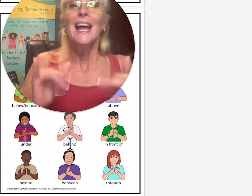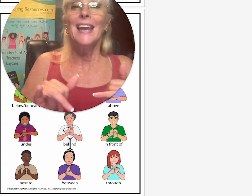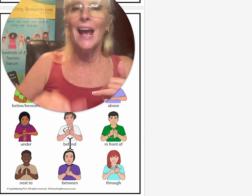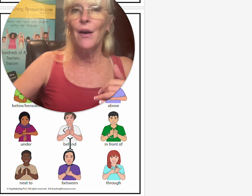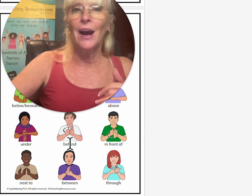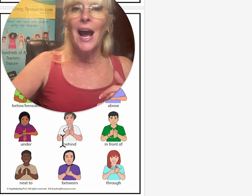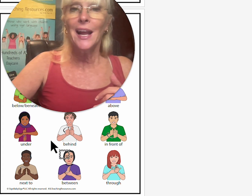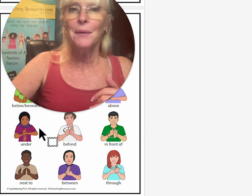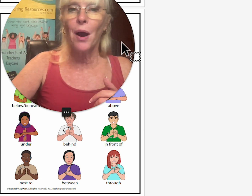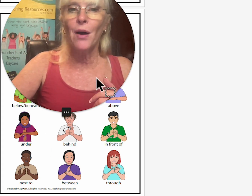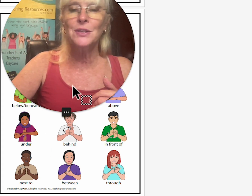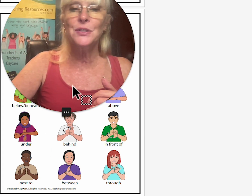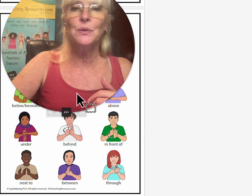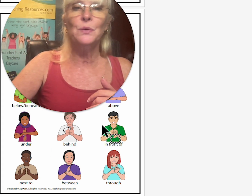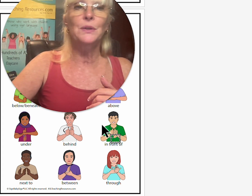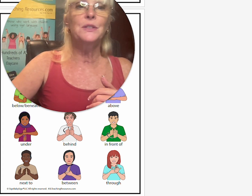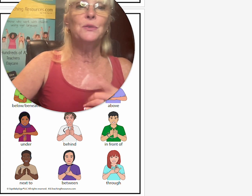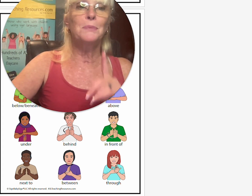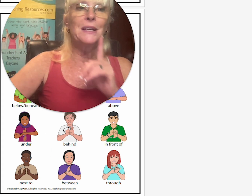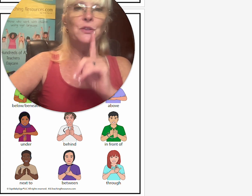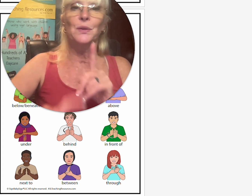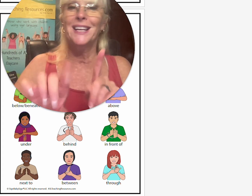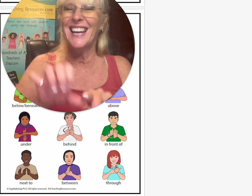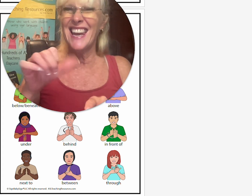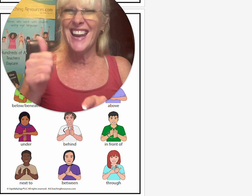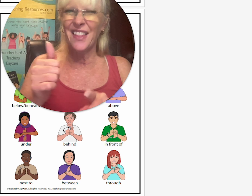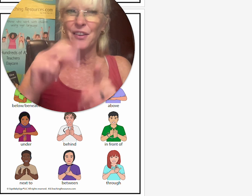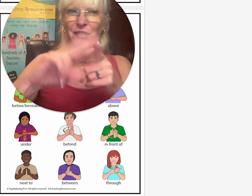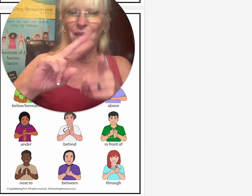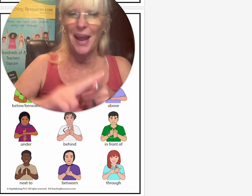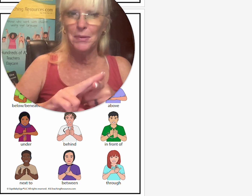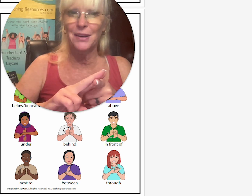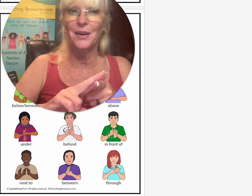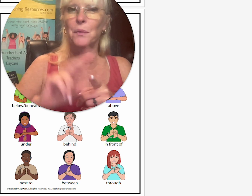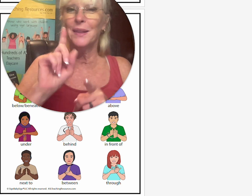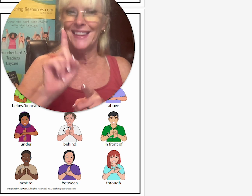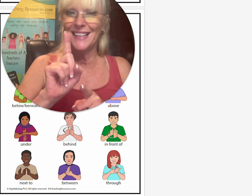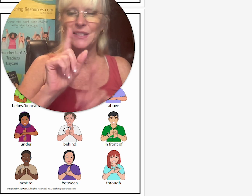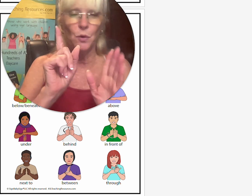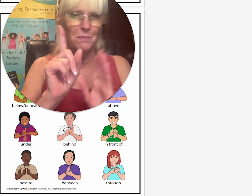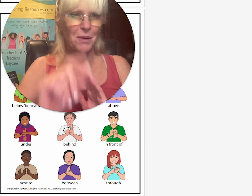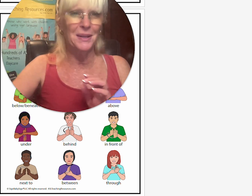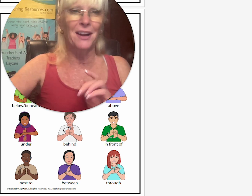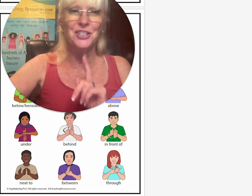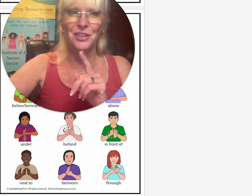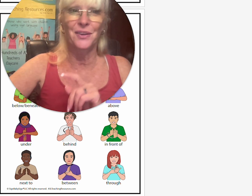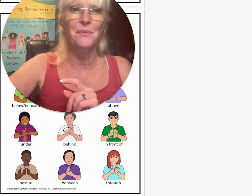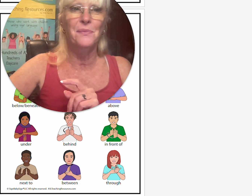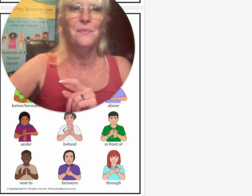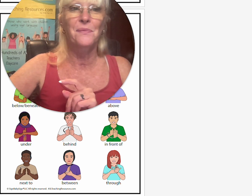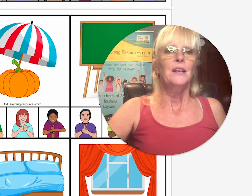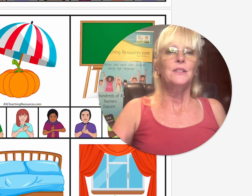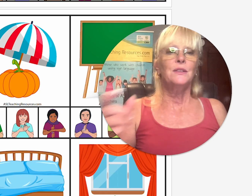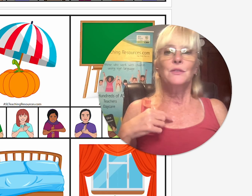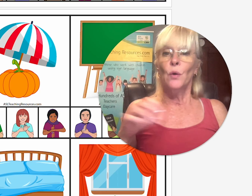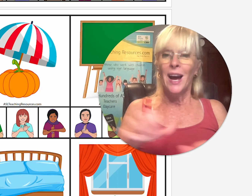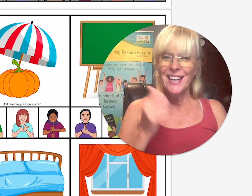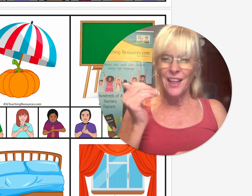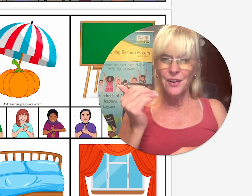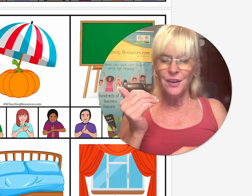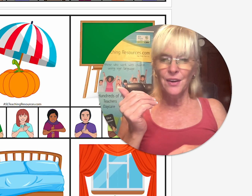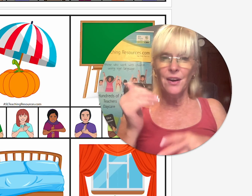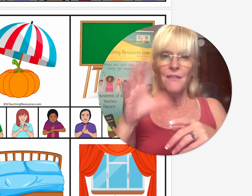vocabulary. Now, I am also going to be doing another vocabulary with these. One moment, I'll show you.